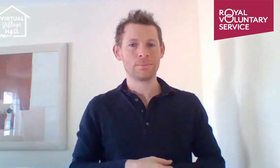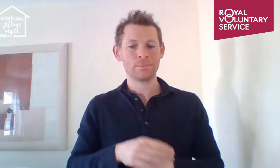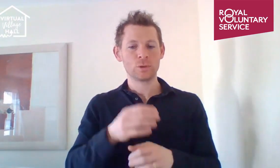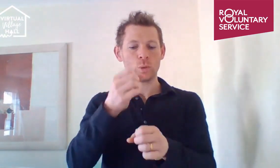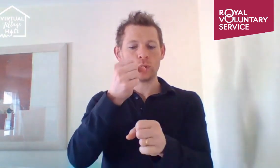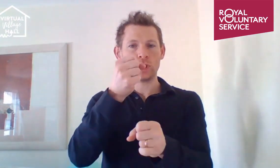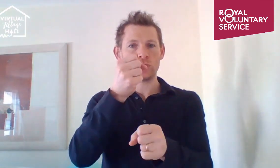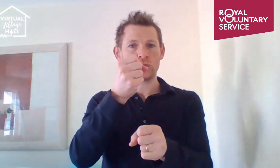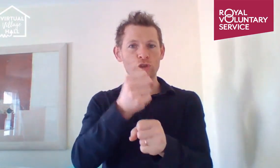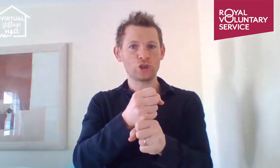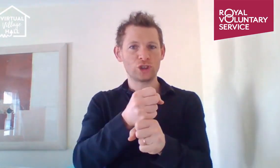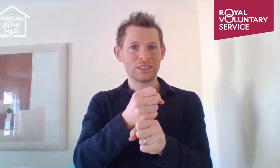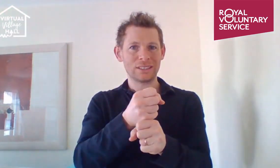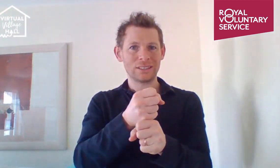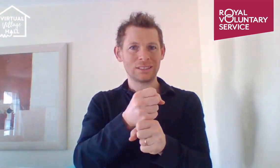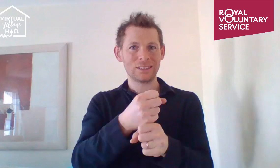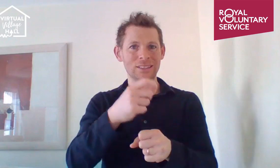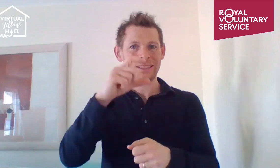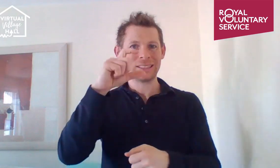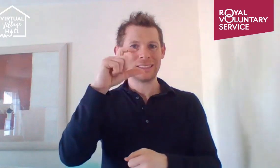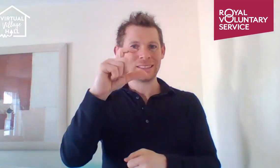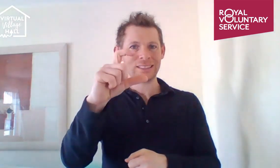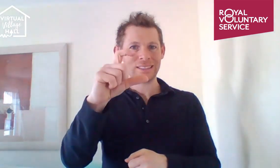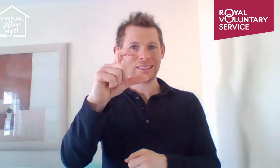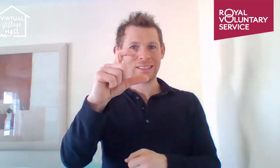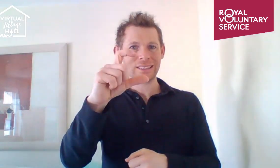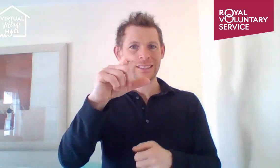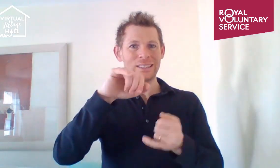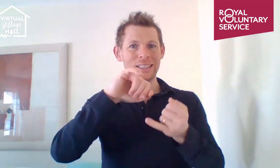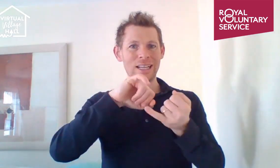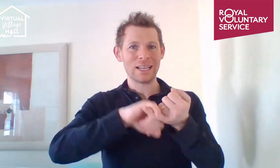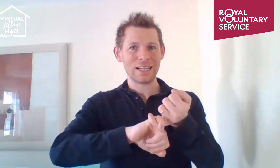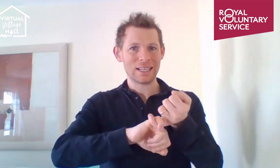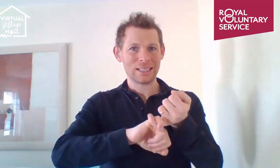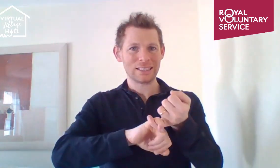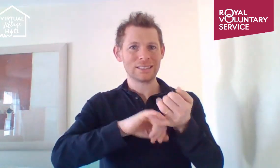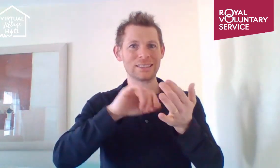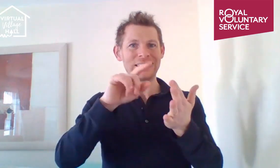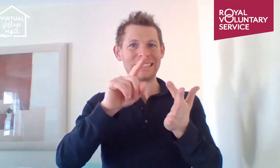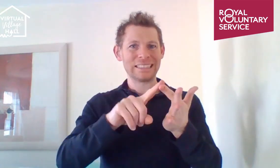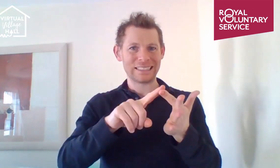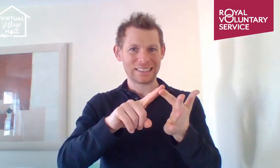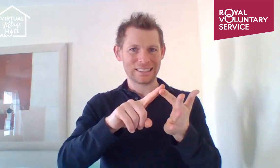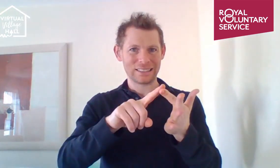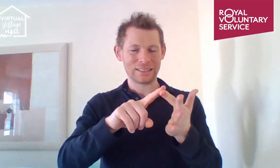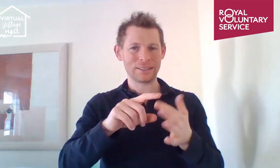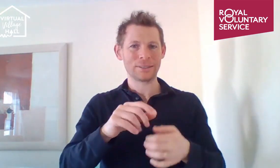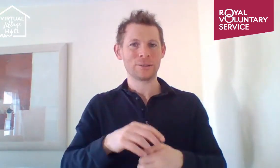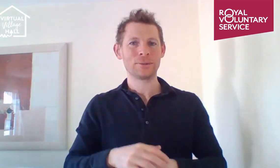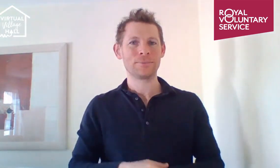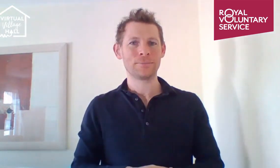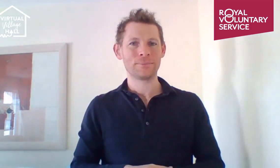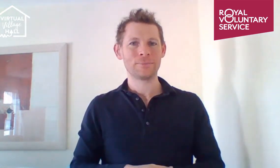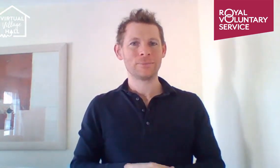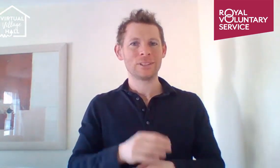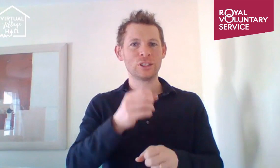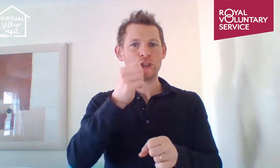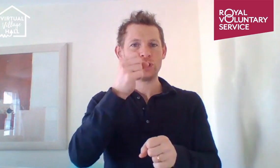Okay. So we have G, C, S, E.